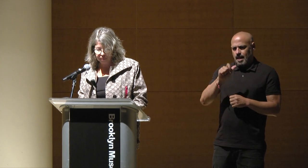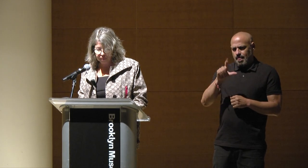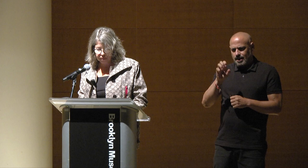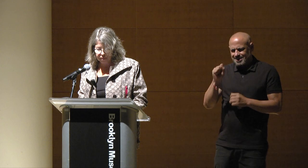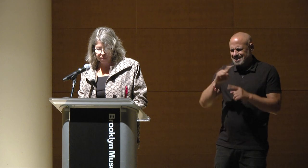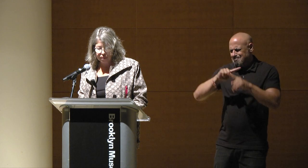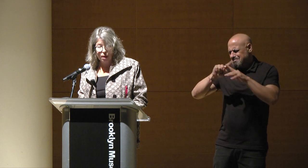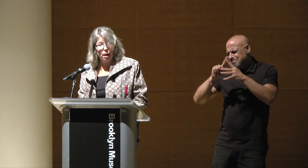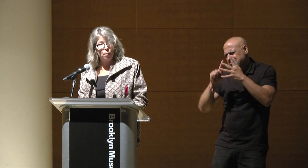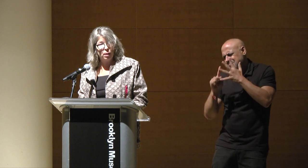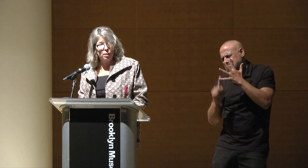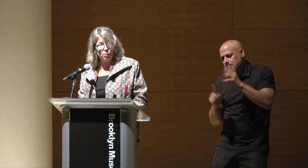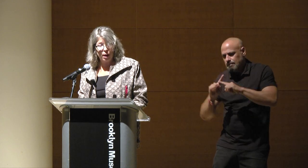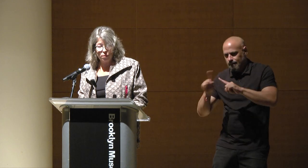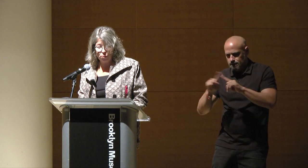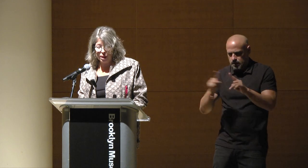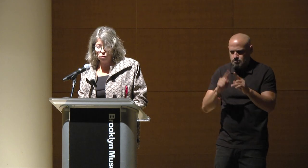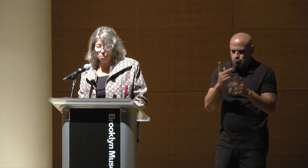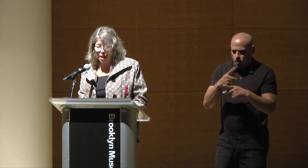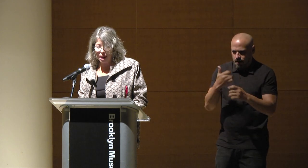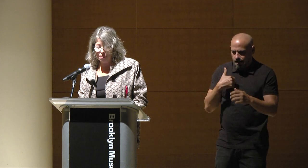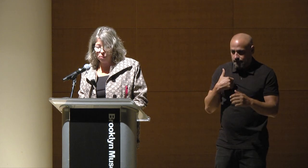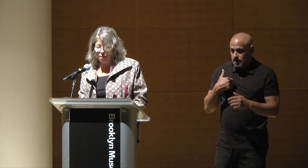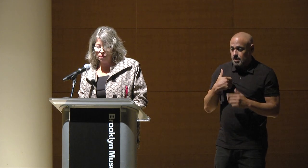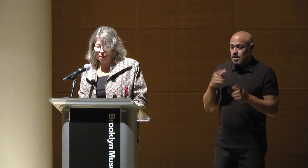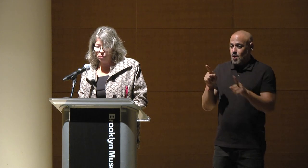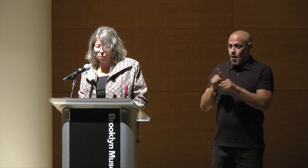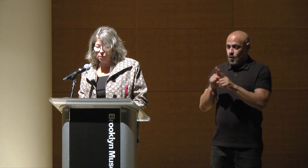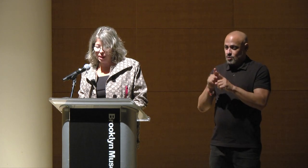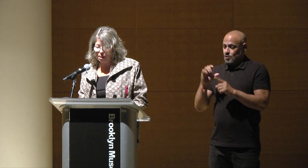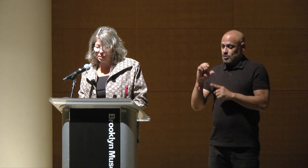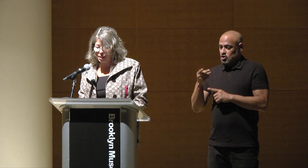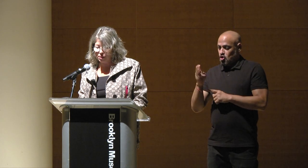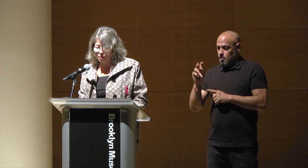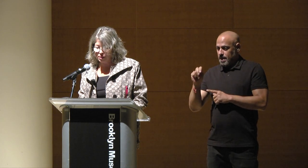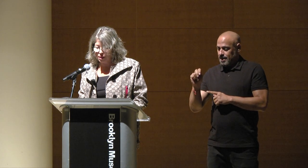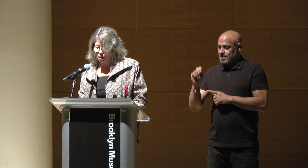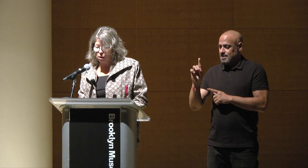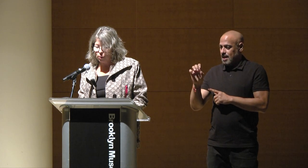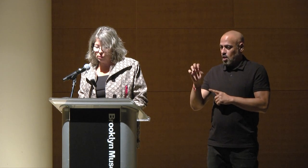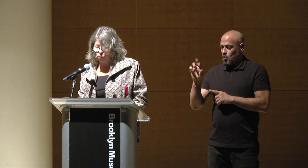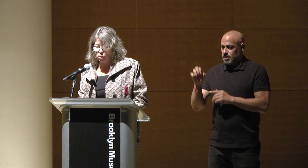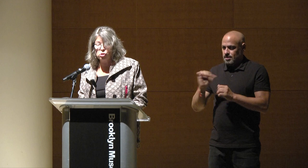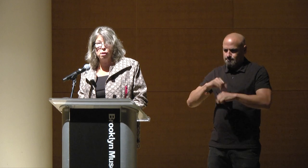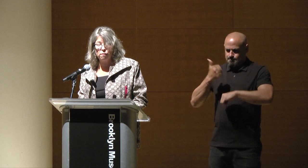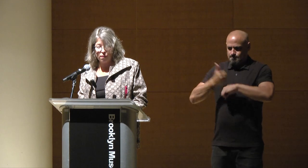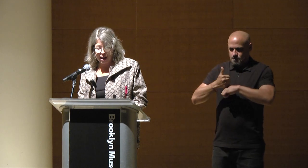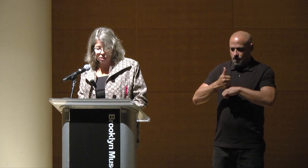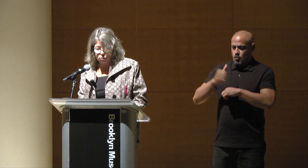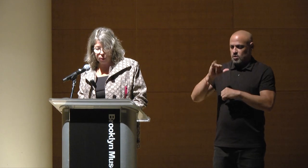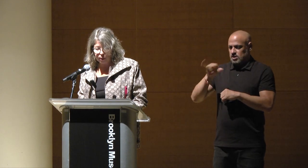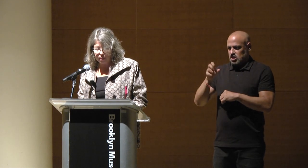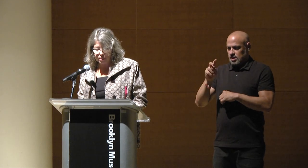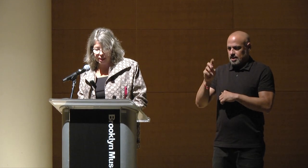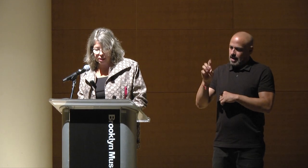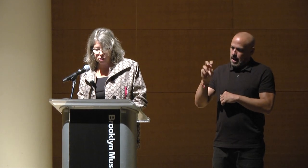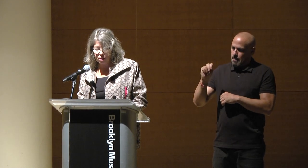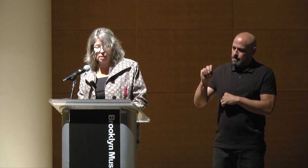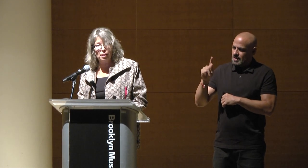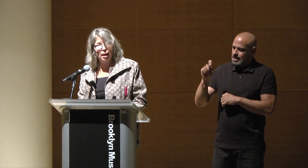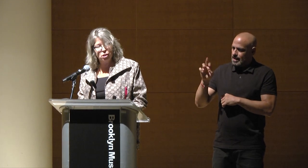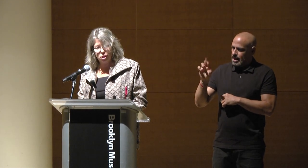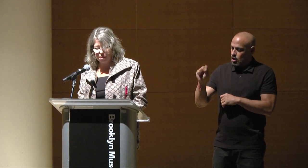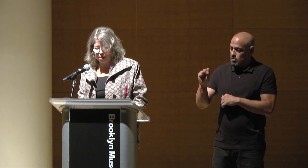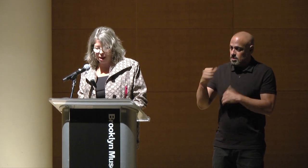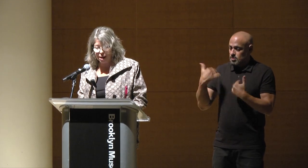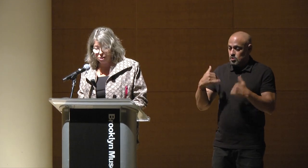more. We also have the great Tremaine Emory, founder of Denim Tears, who has forged a fast-growing reputation